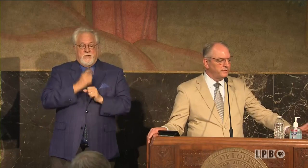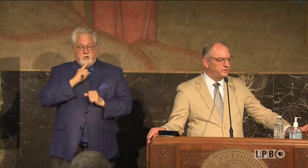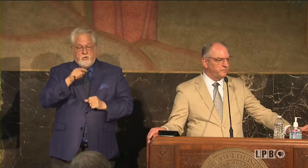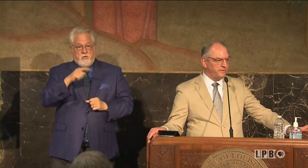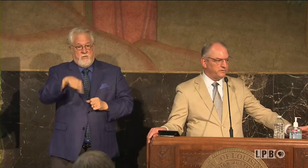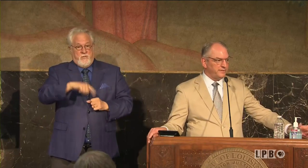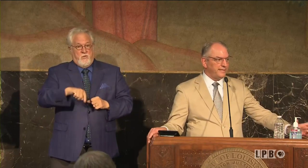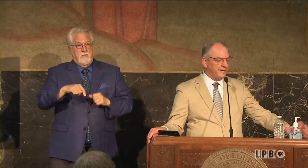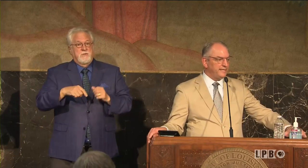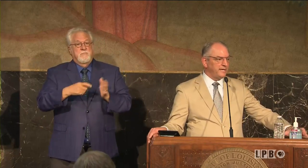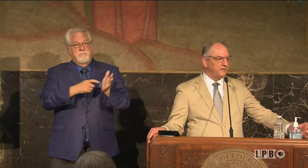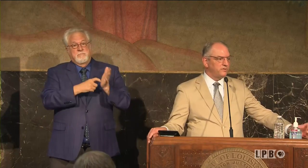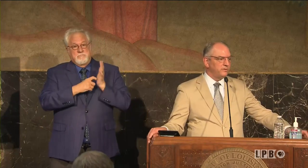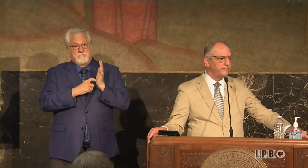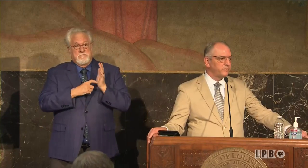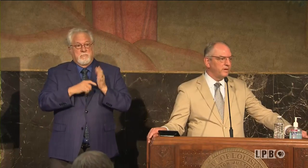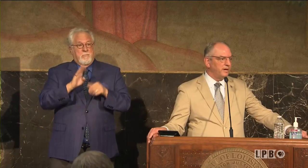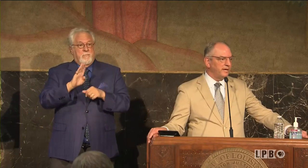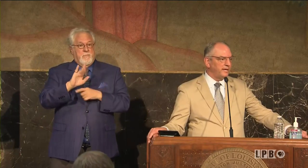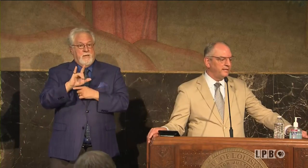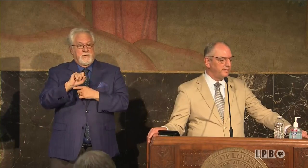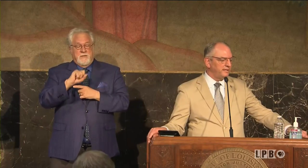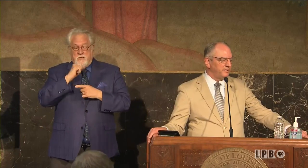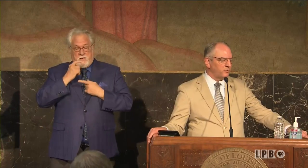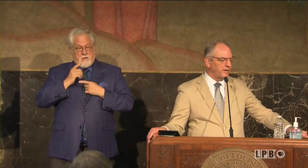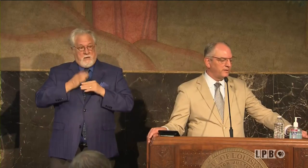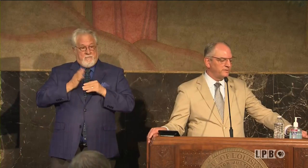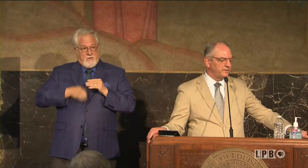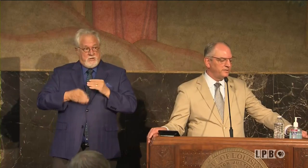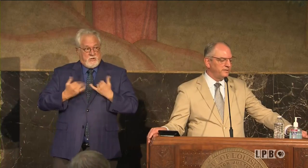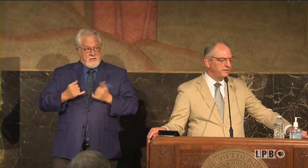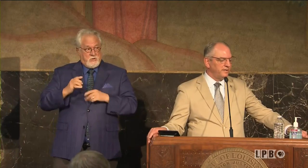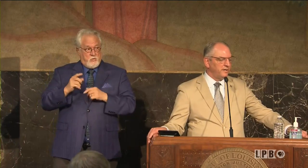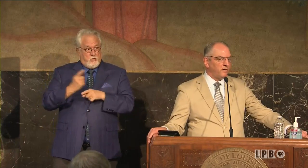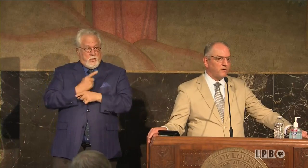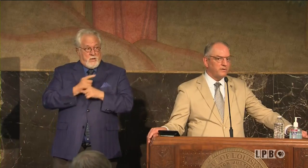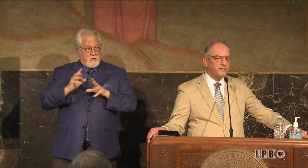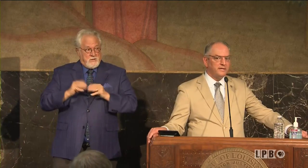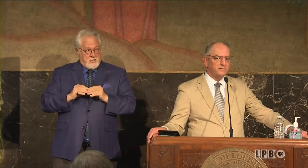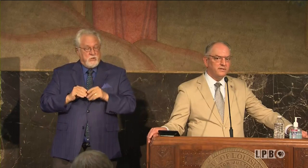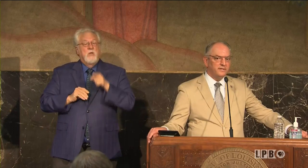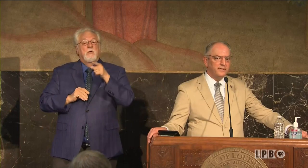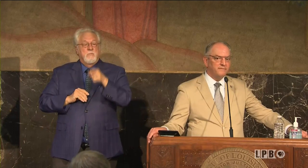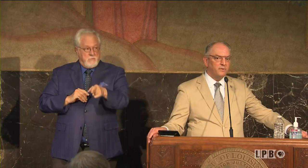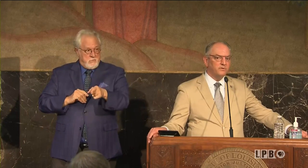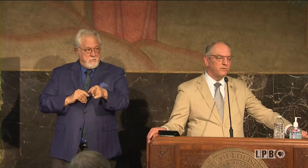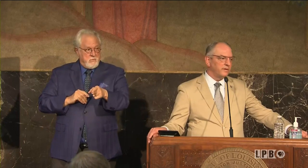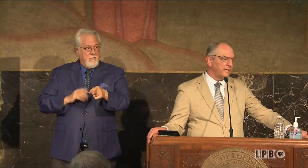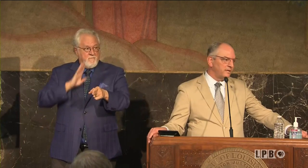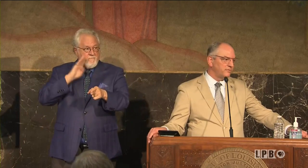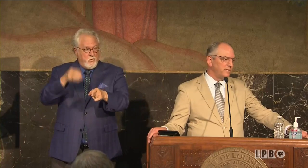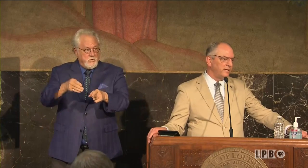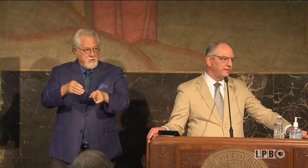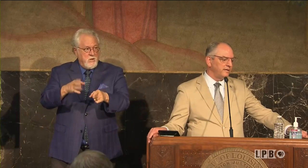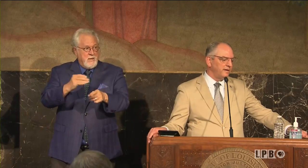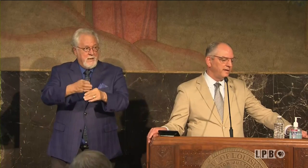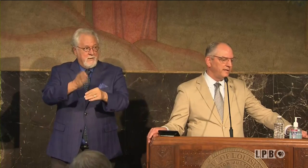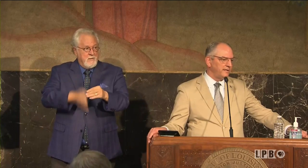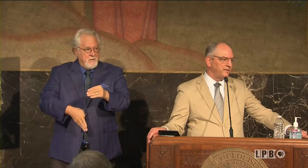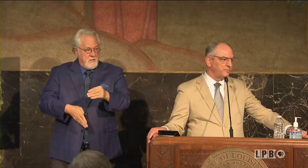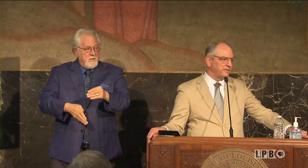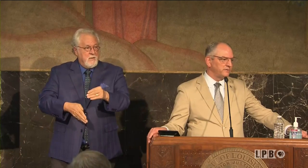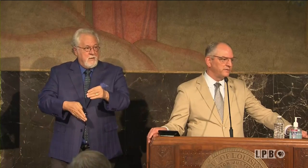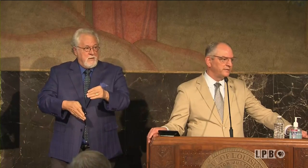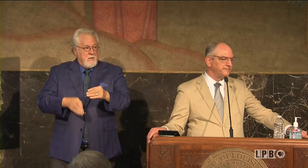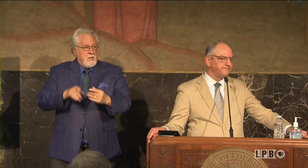those essential bills that they didn't get to in this regular session are the things that they focus on and get those done in